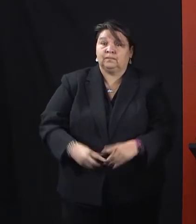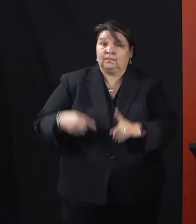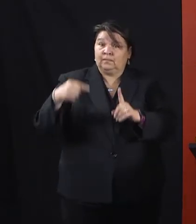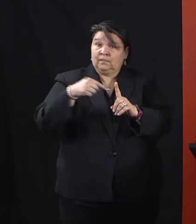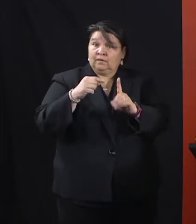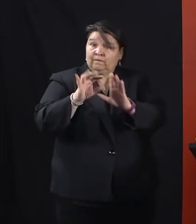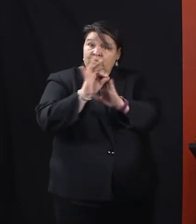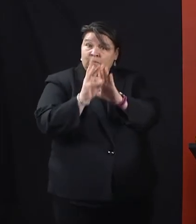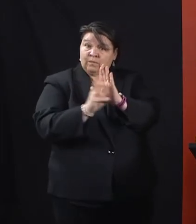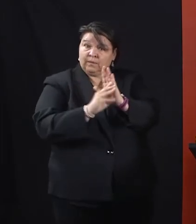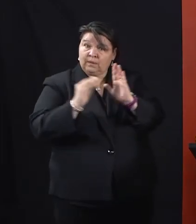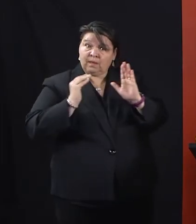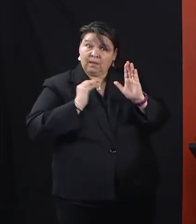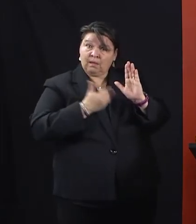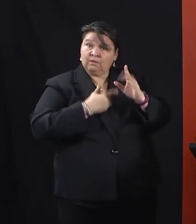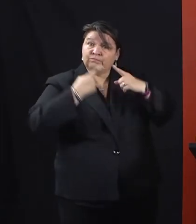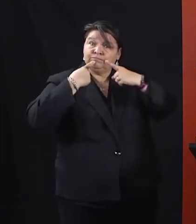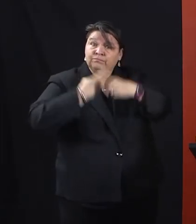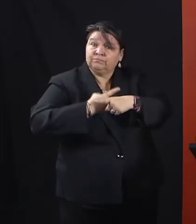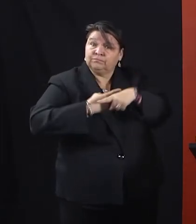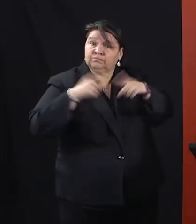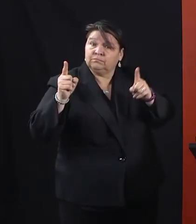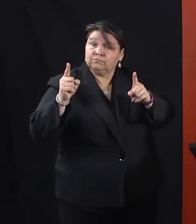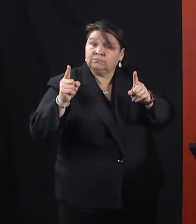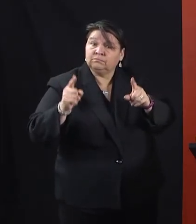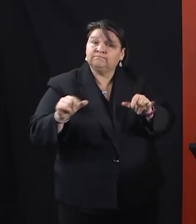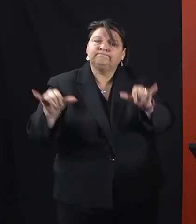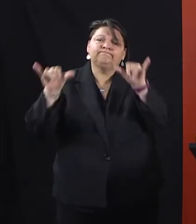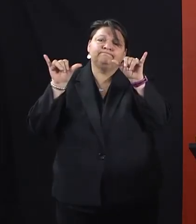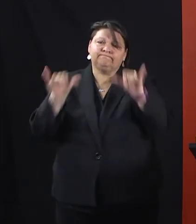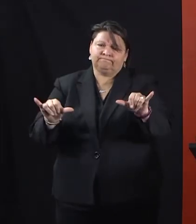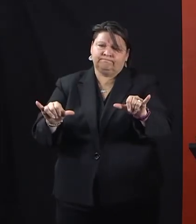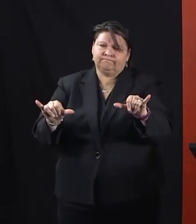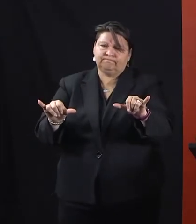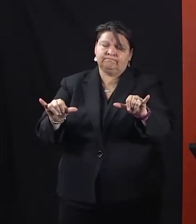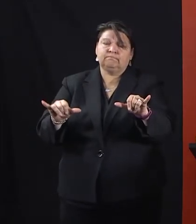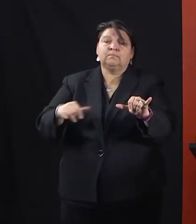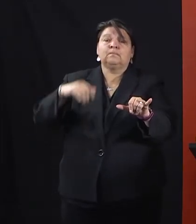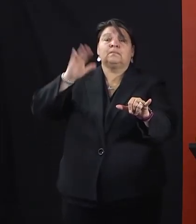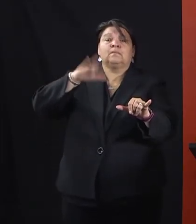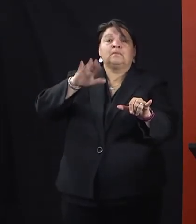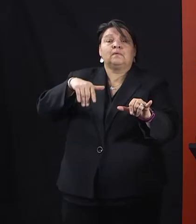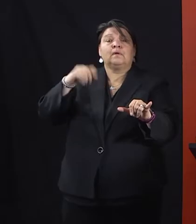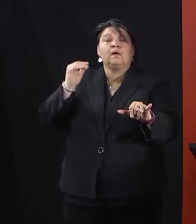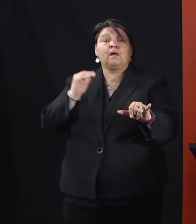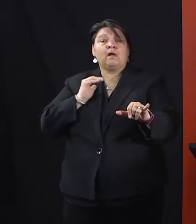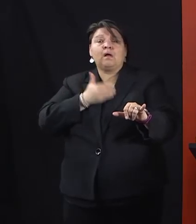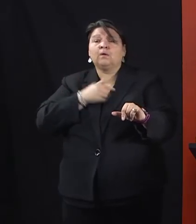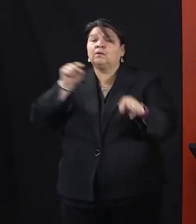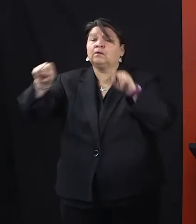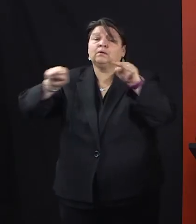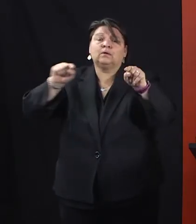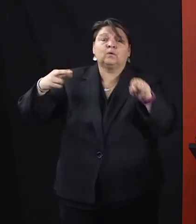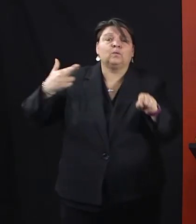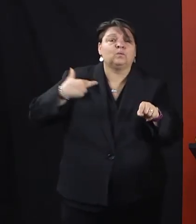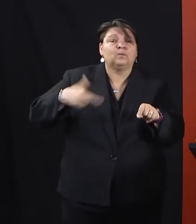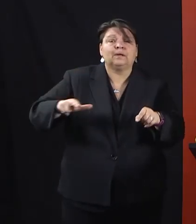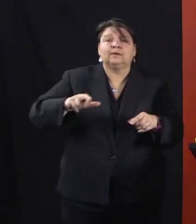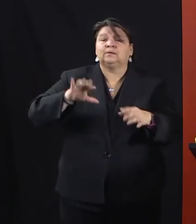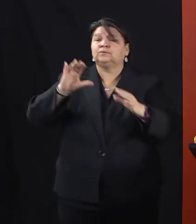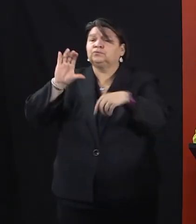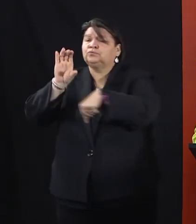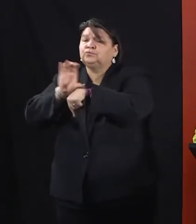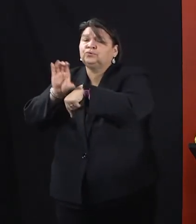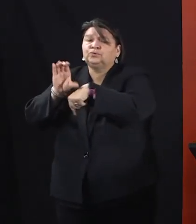remain in effect, so we expect all of you in the religious community to remain closed to your parishioners and conduct